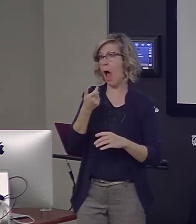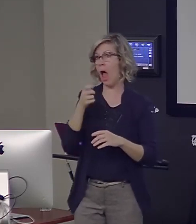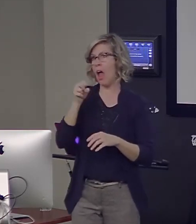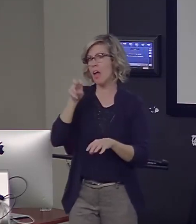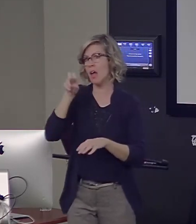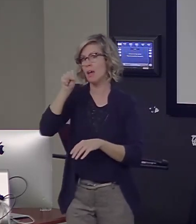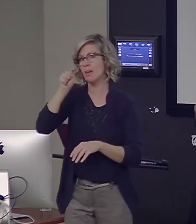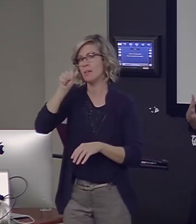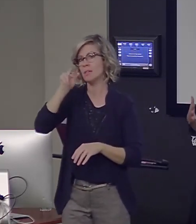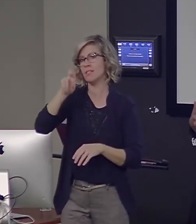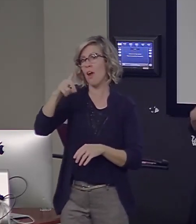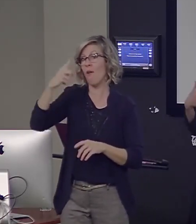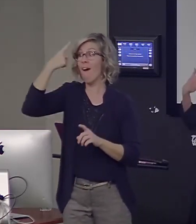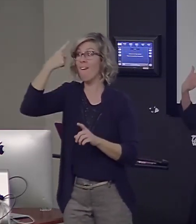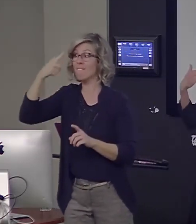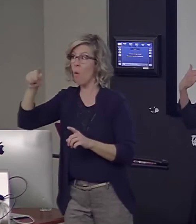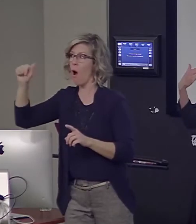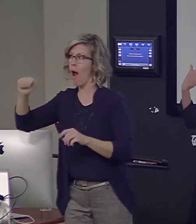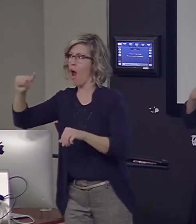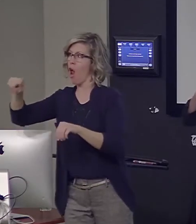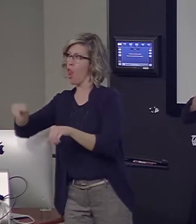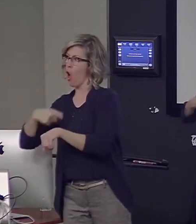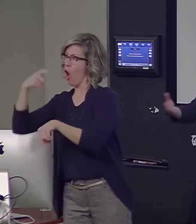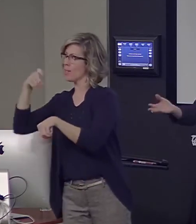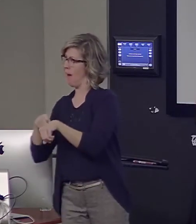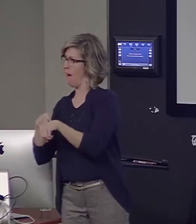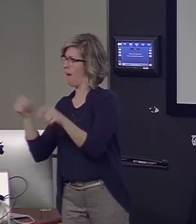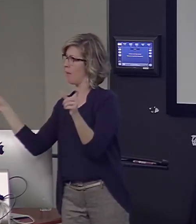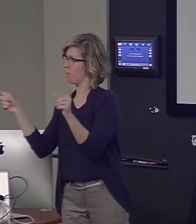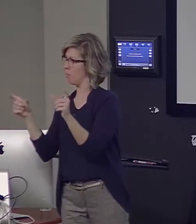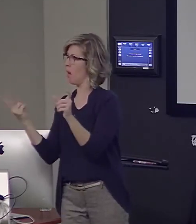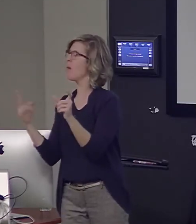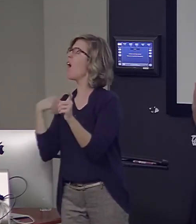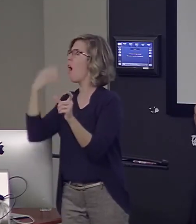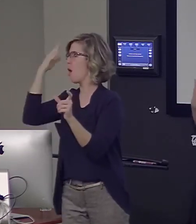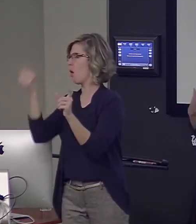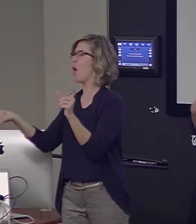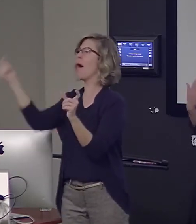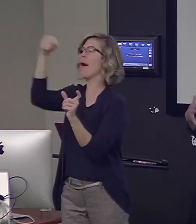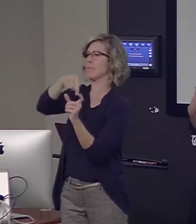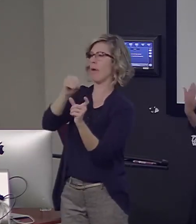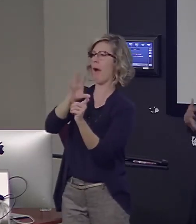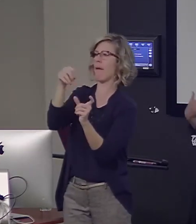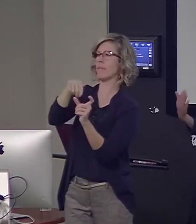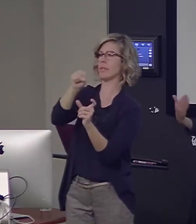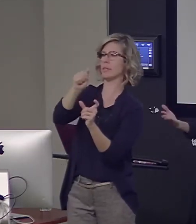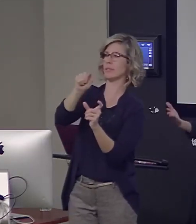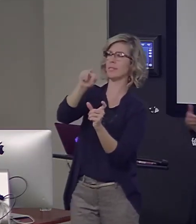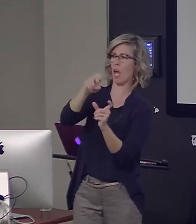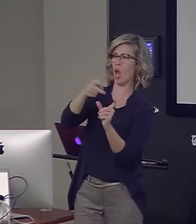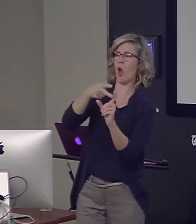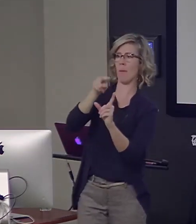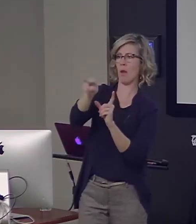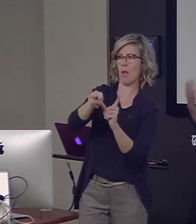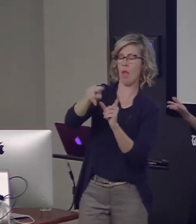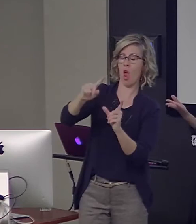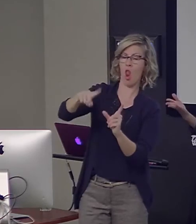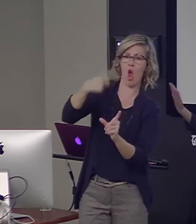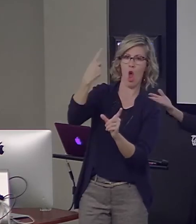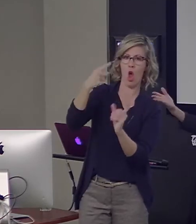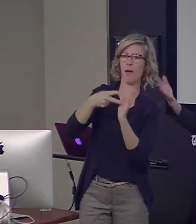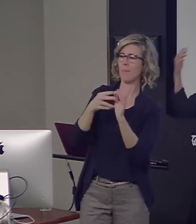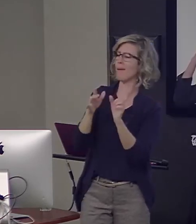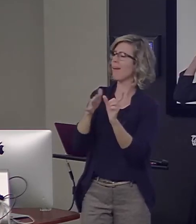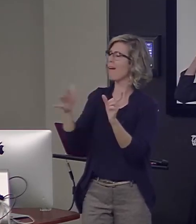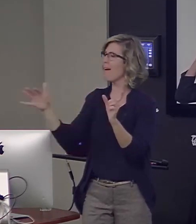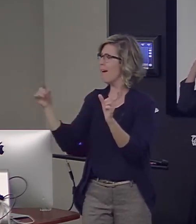long time, that maybe that's an event that took a long time. So there's potentially language plays a role. Another thing